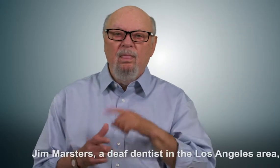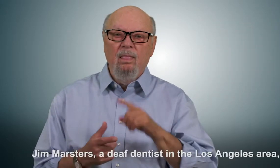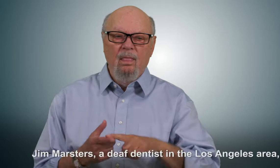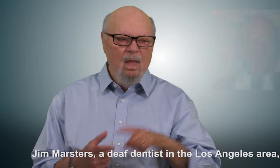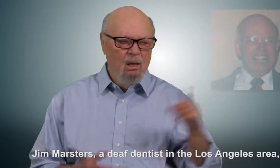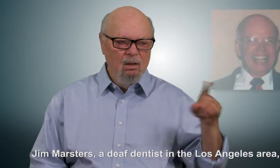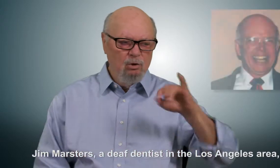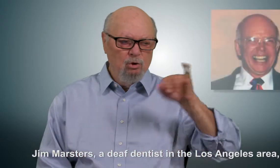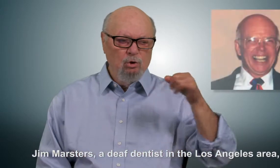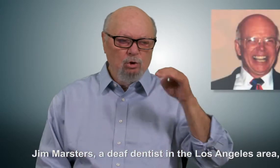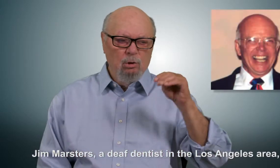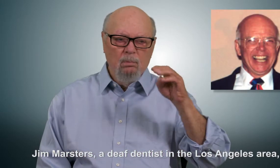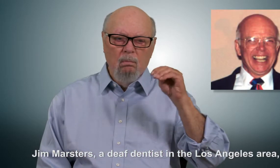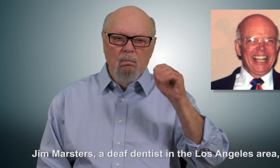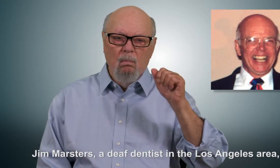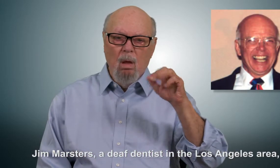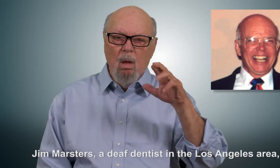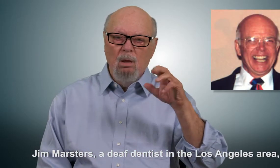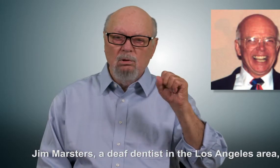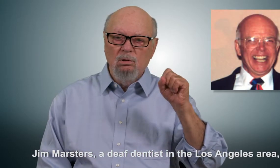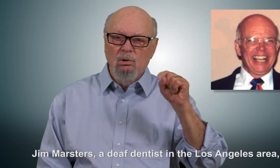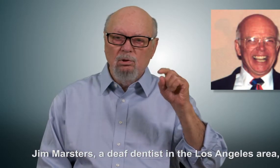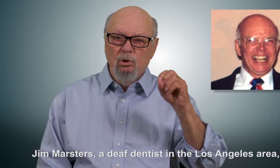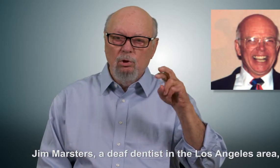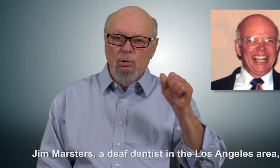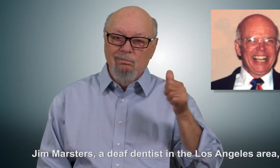Jim Marsters, a deaf dentist in the Los Angeles area,